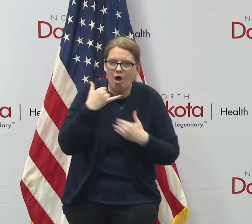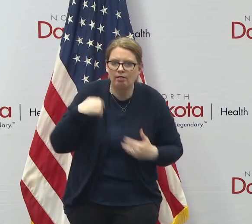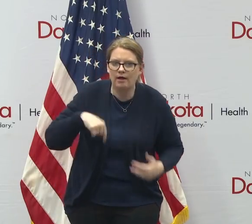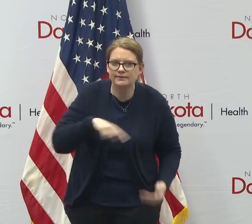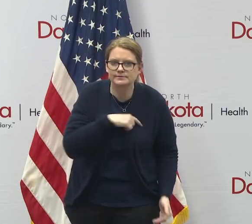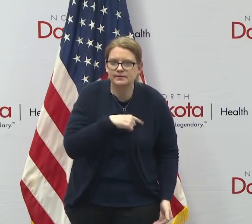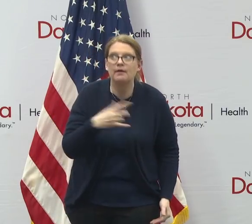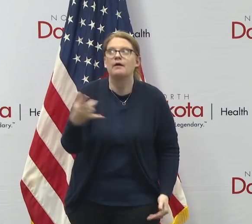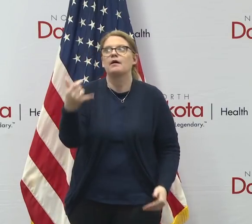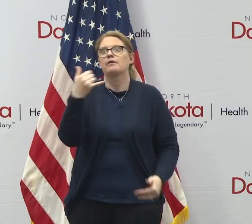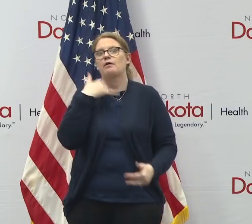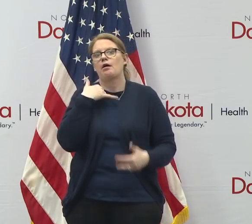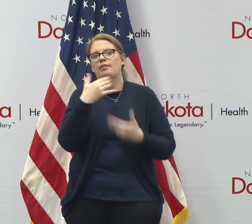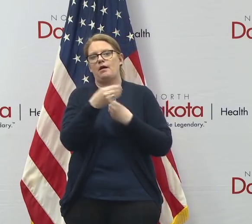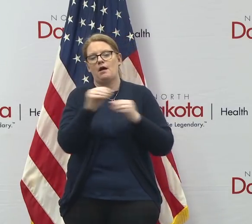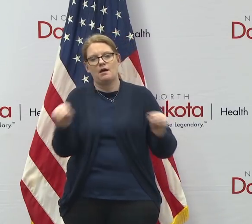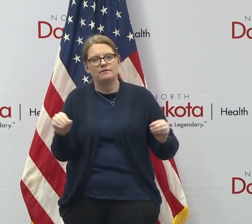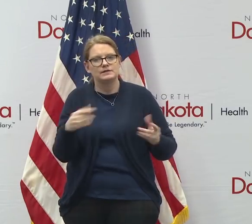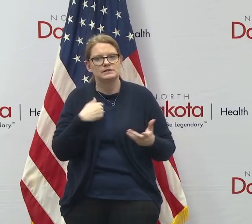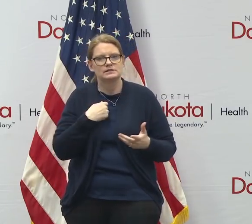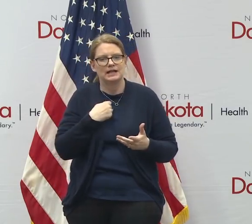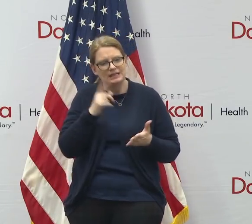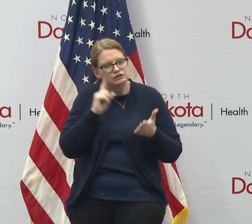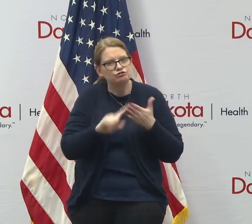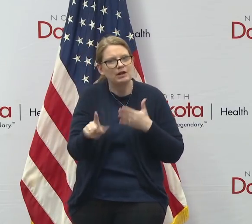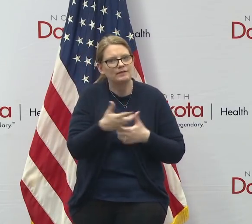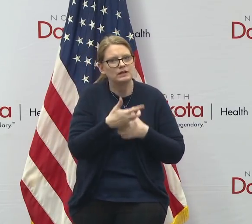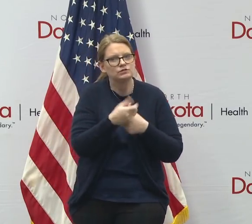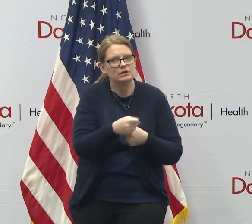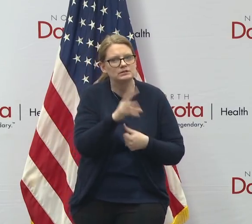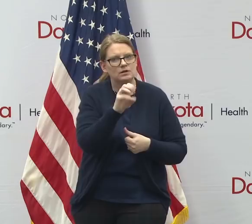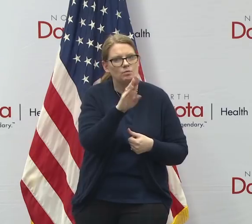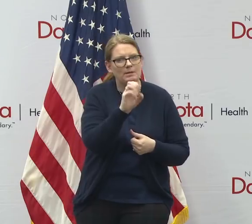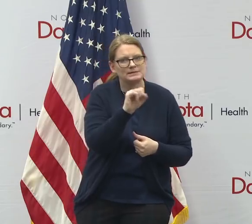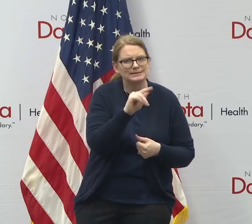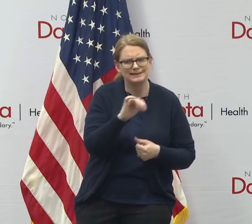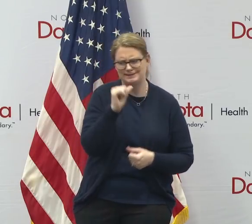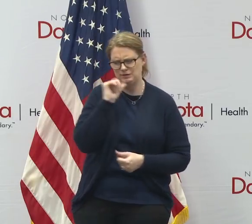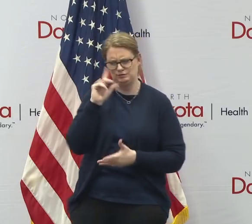look to the trusted websites we have and not to social media for what's going on. Because if